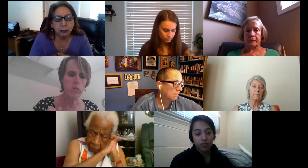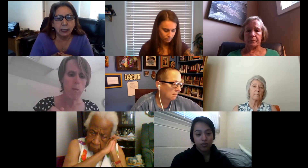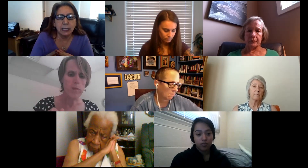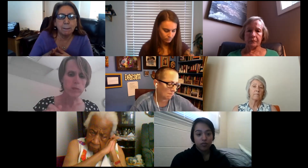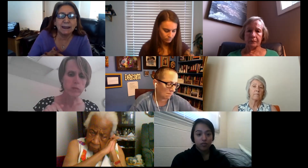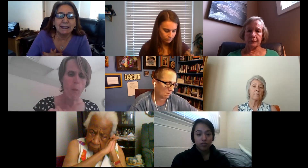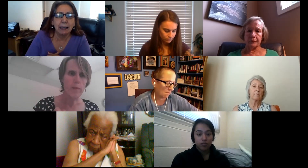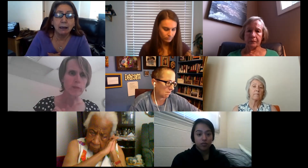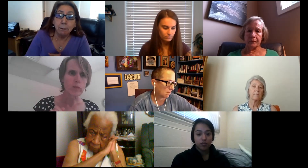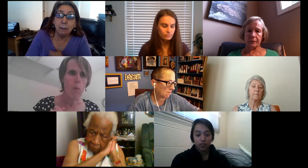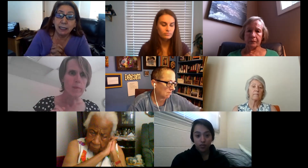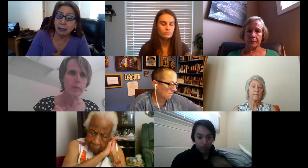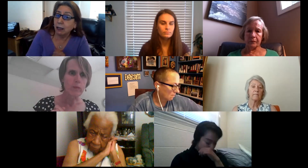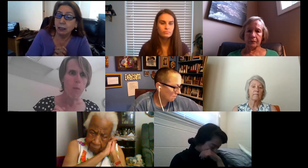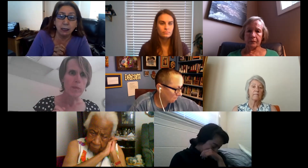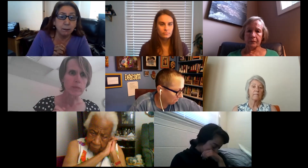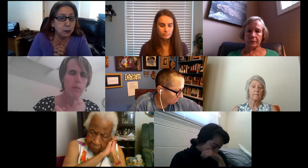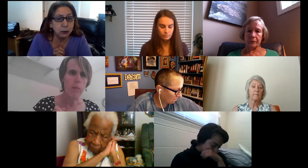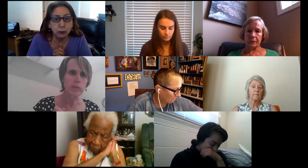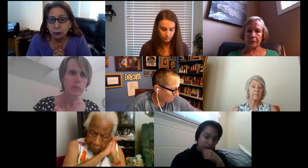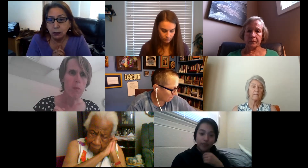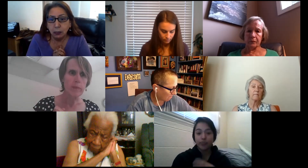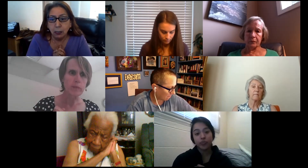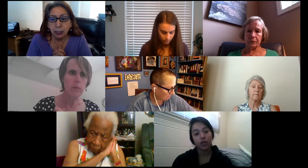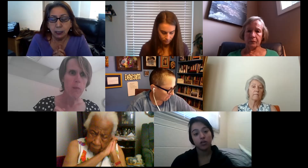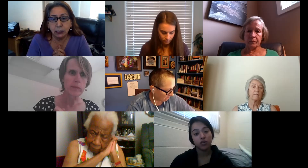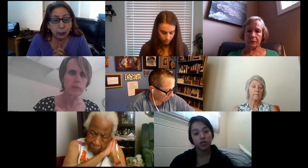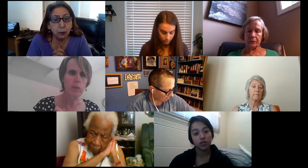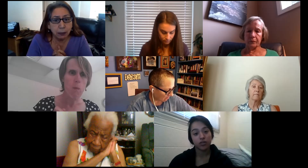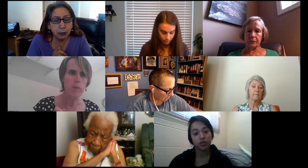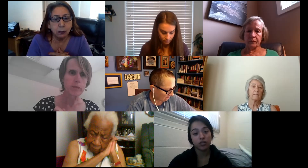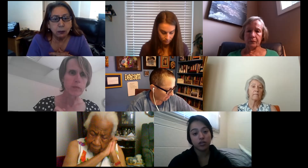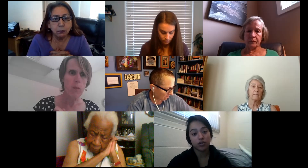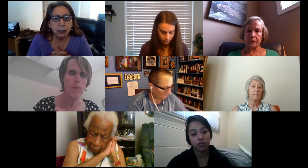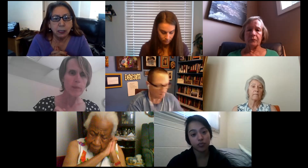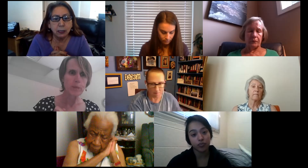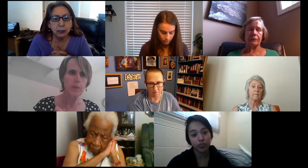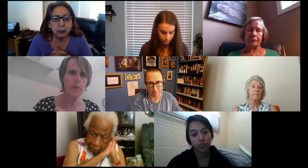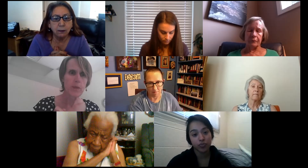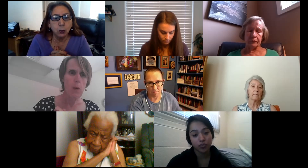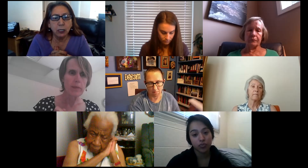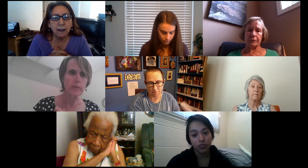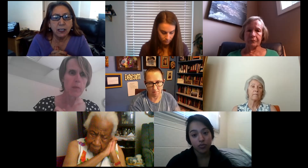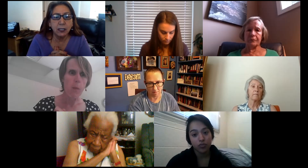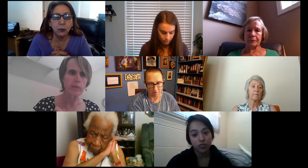things happen like that. But yeah, a lot of people, it's scary, because if you don't have another way